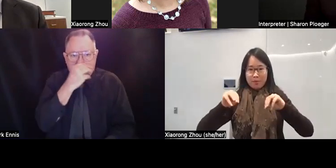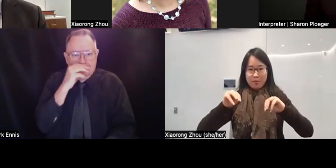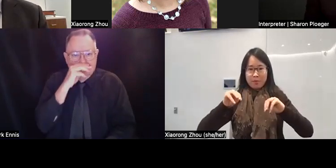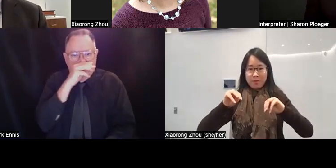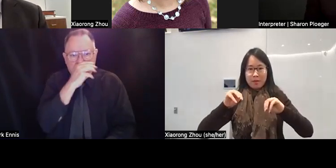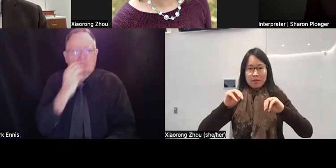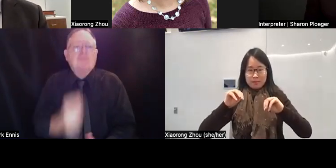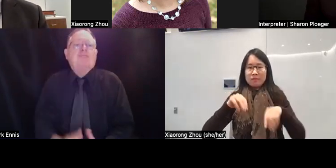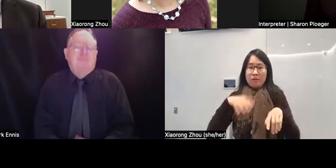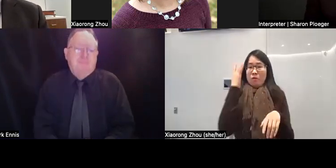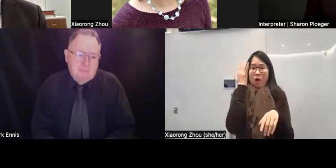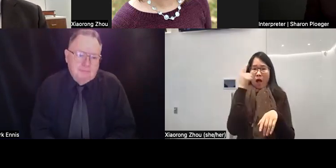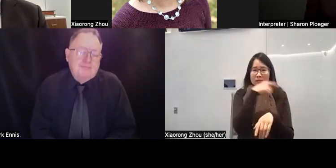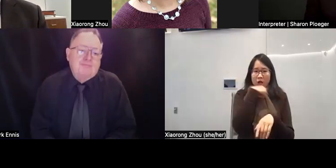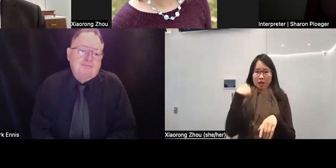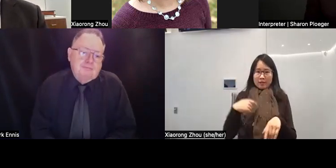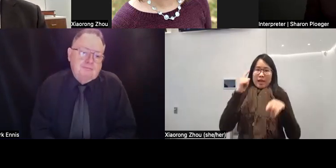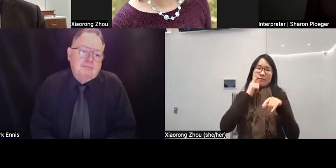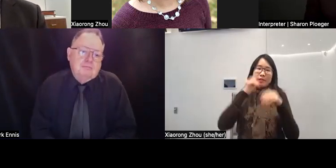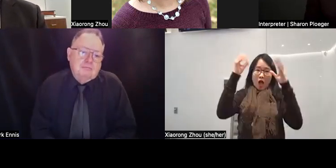and teaching methods, pedagogy.